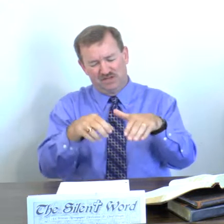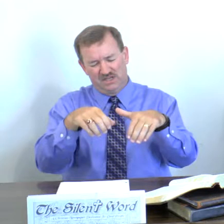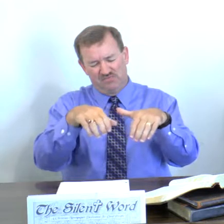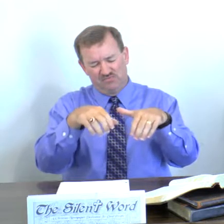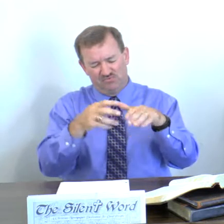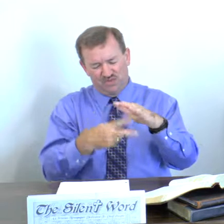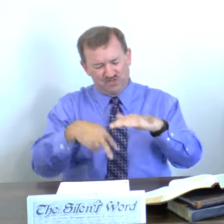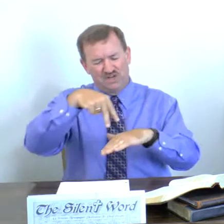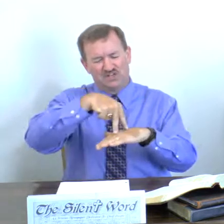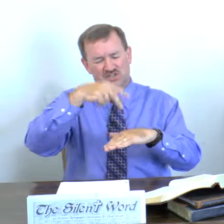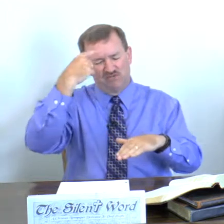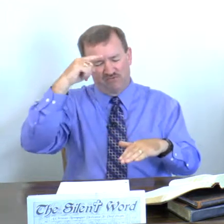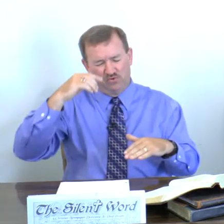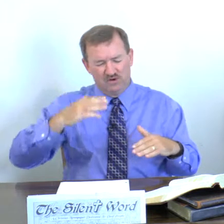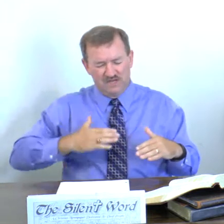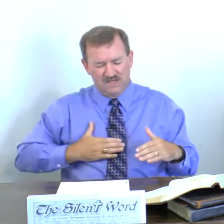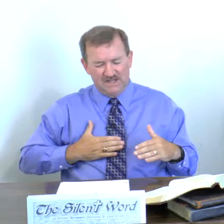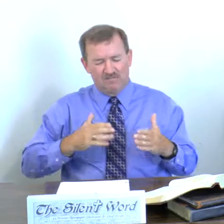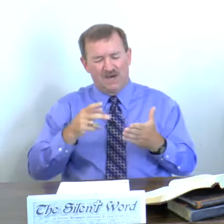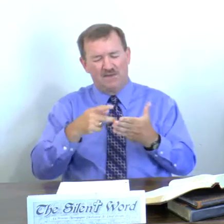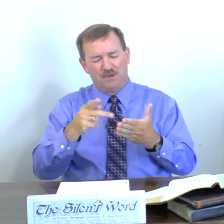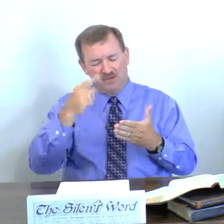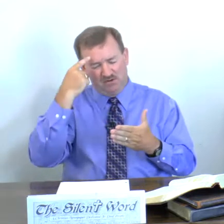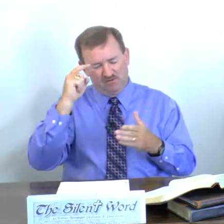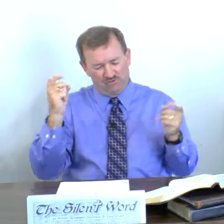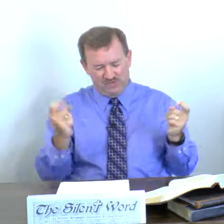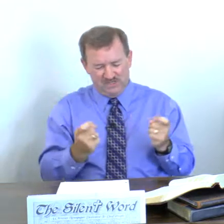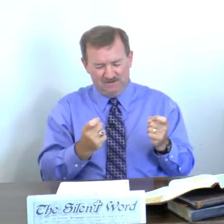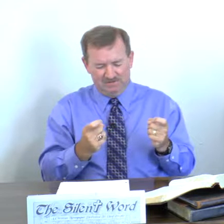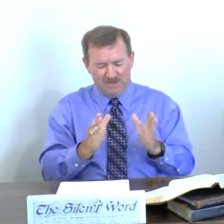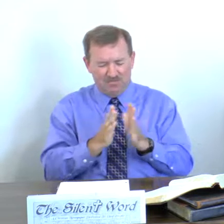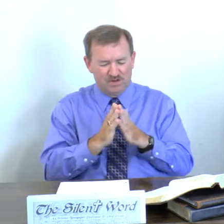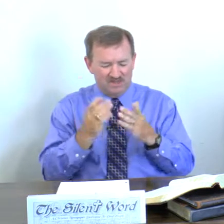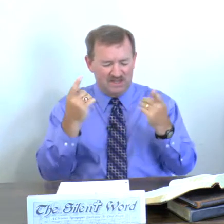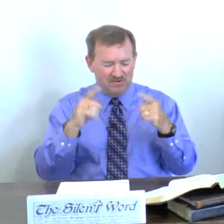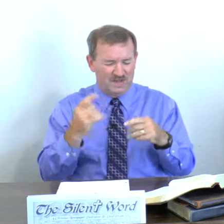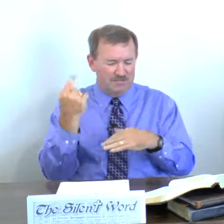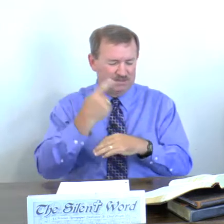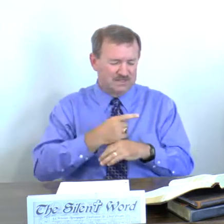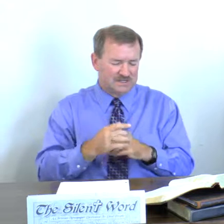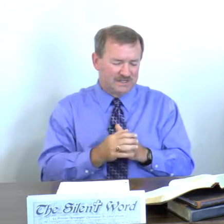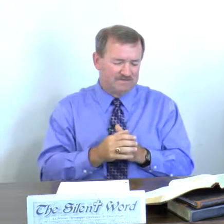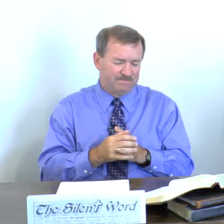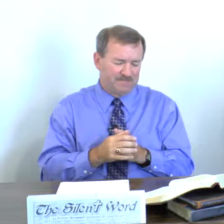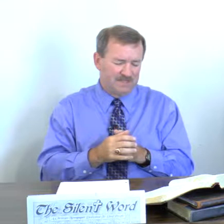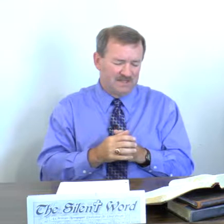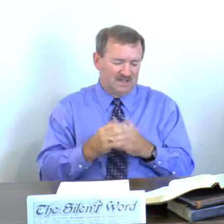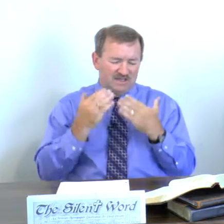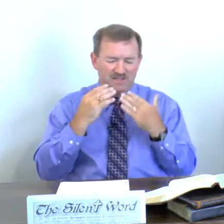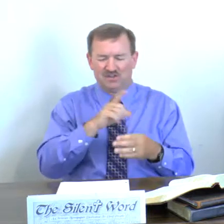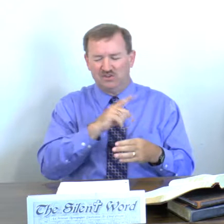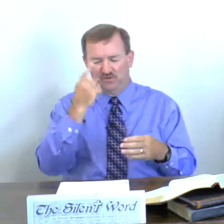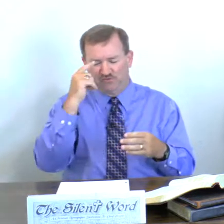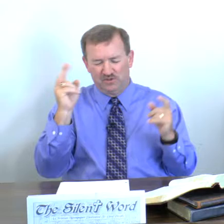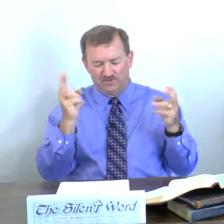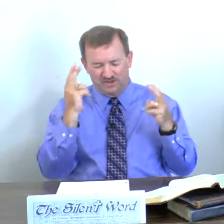and resurrection for my payment for sin. I pray that that would happen today. Thank you, Lord, for the victory